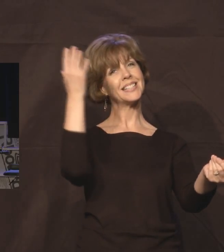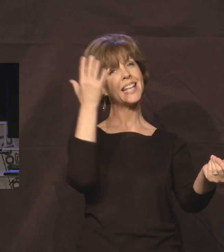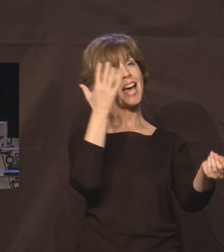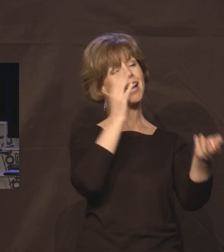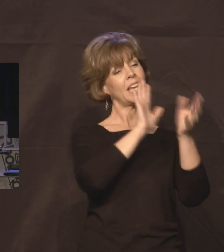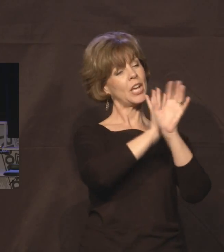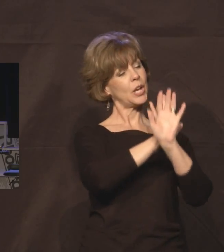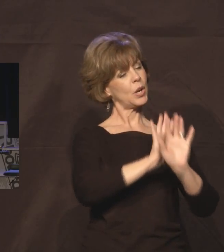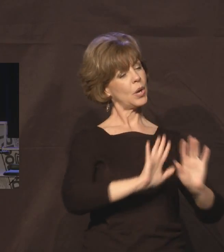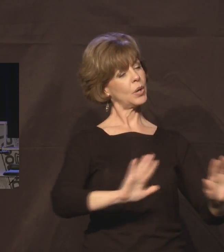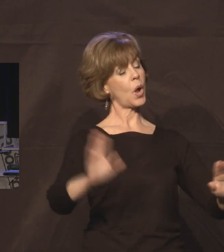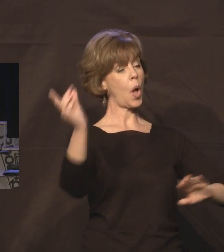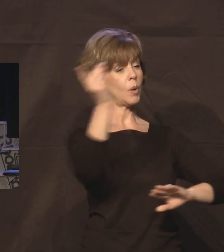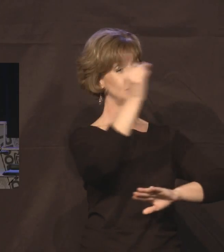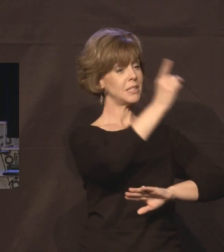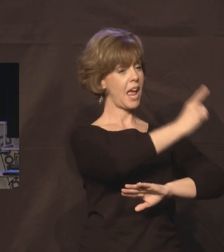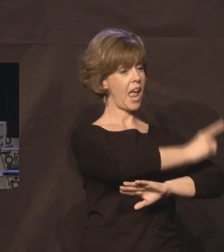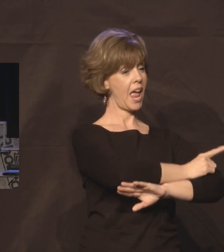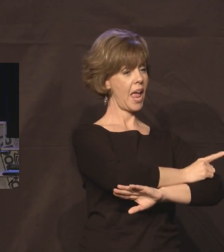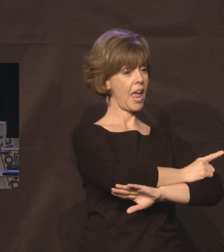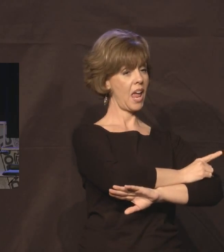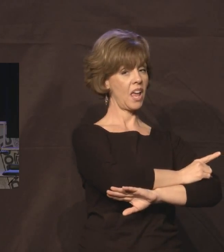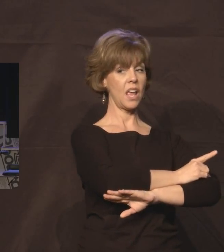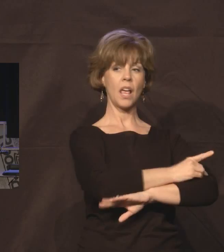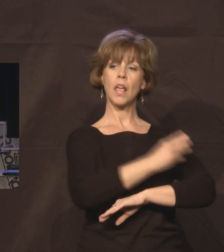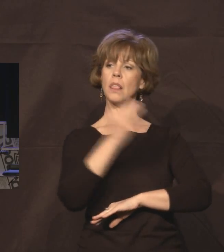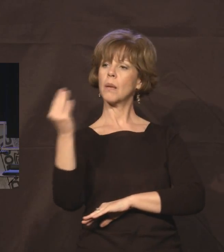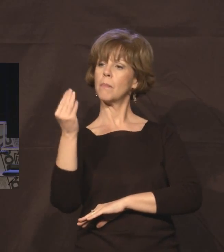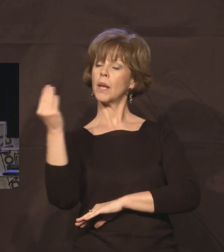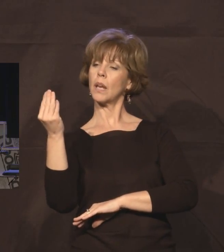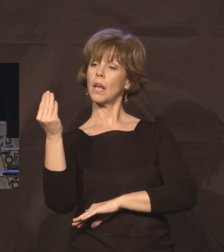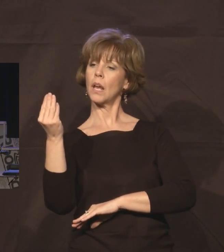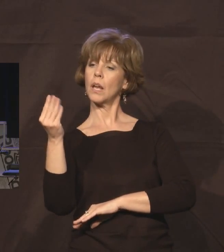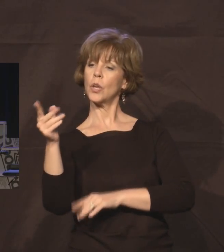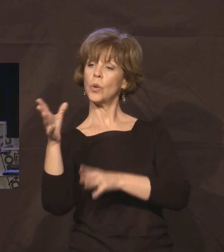come Monday, you get a report you weren't expecting.